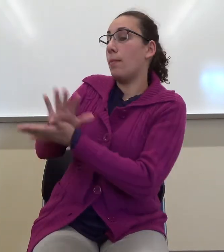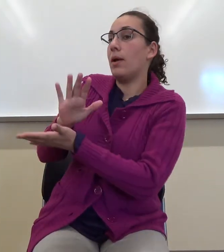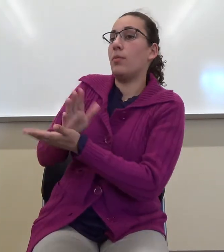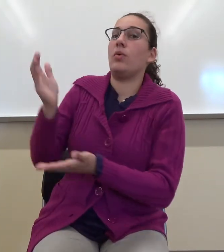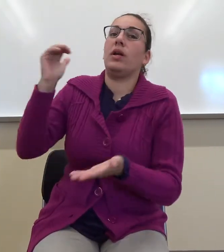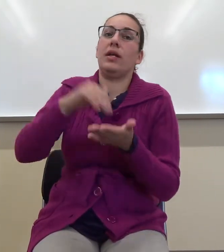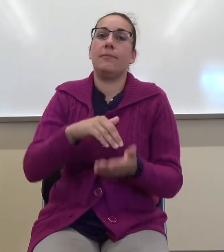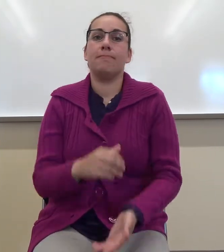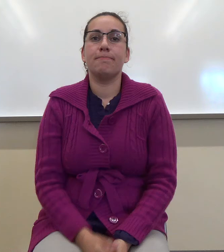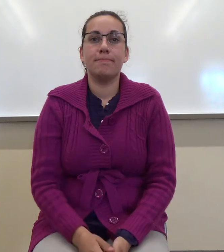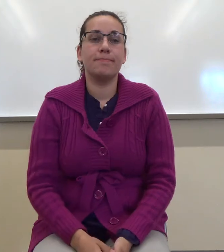website and get it.